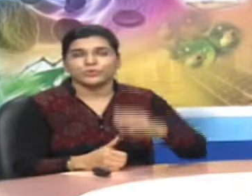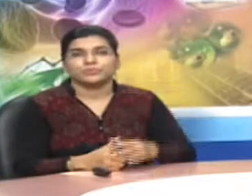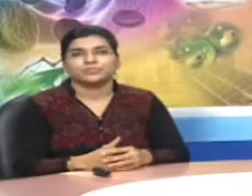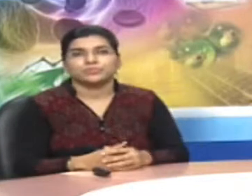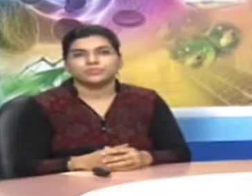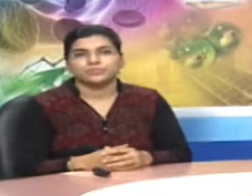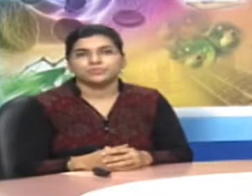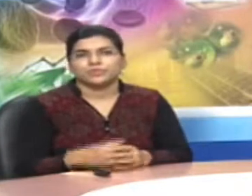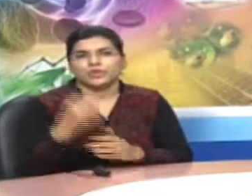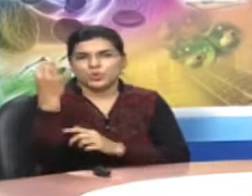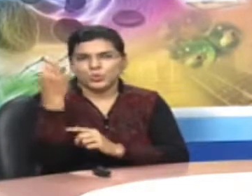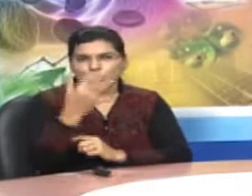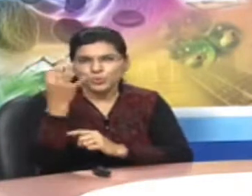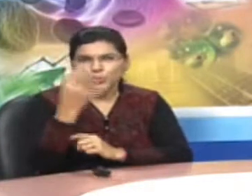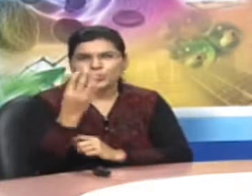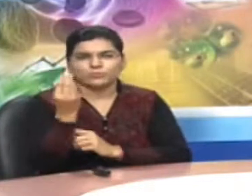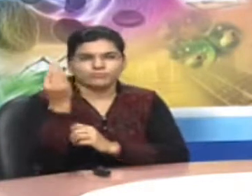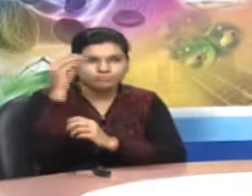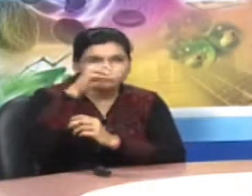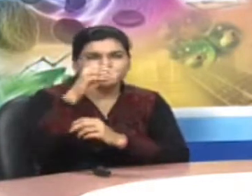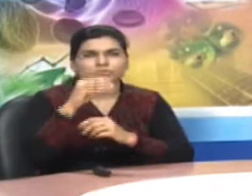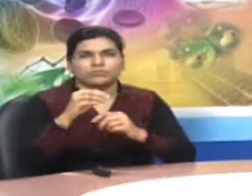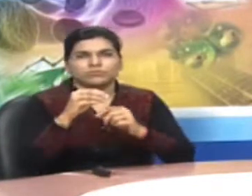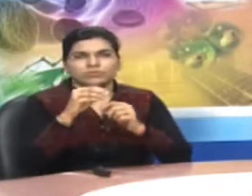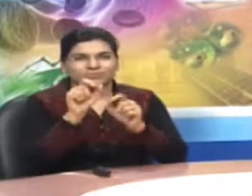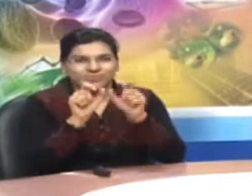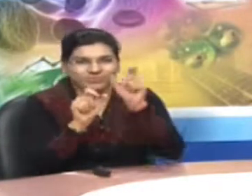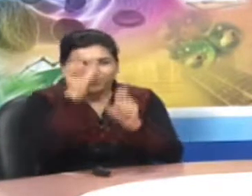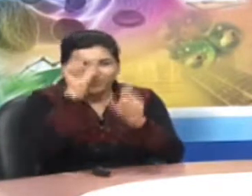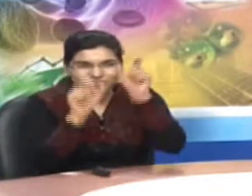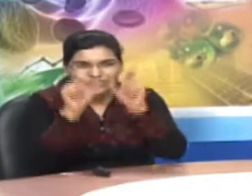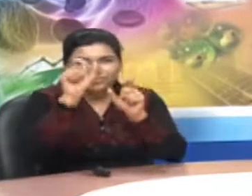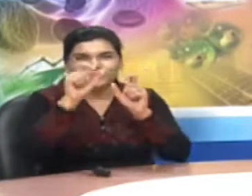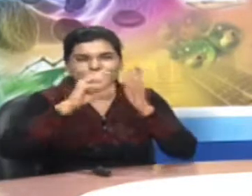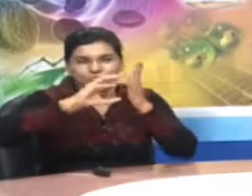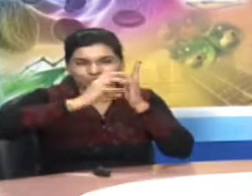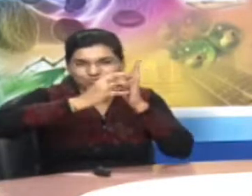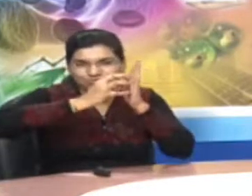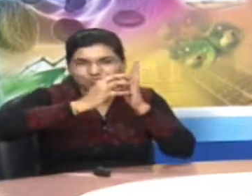Fourth, to insert charts and graphics.